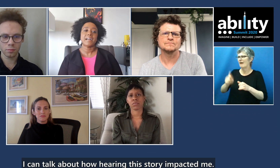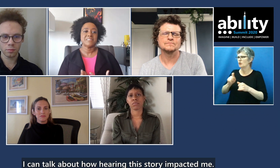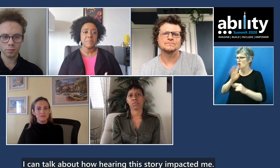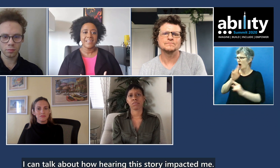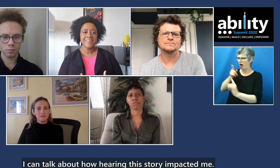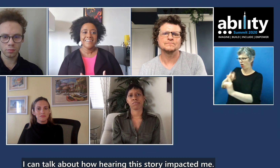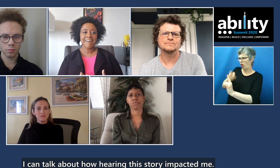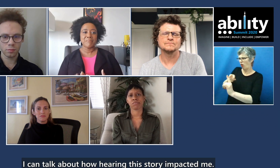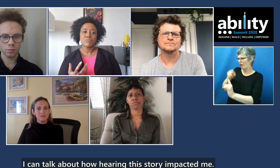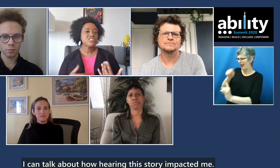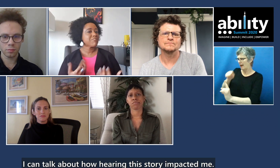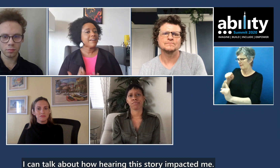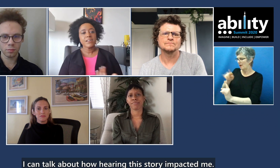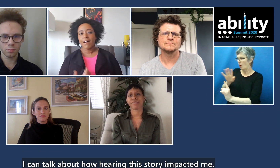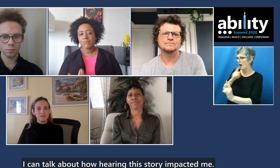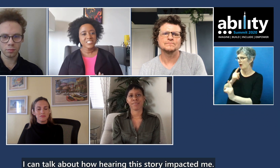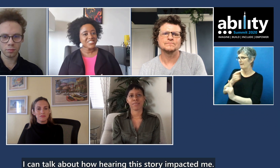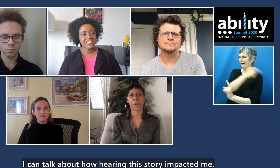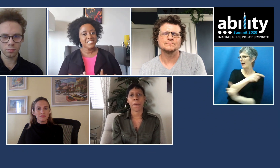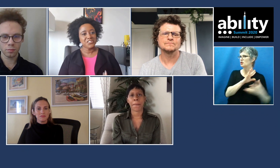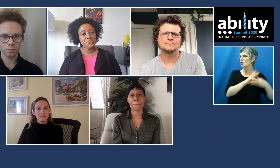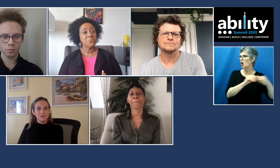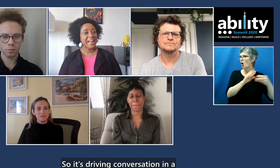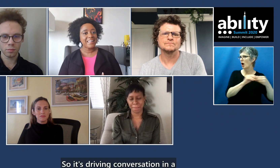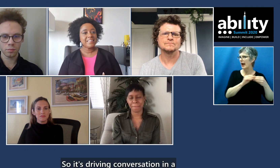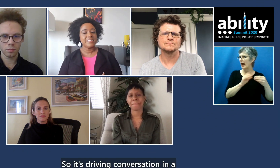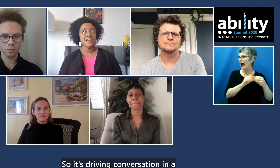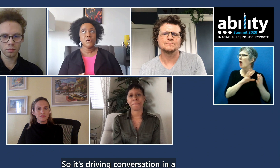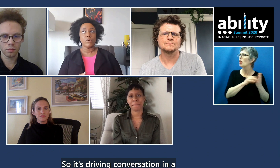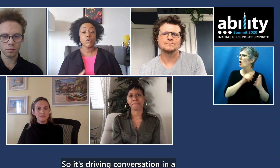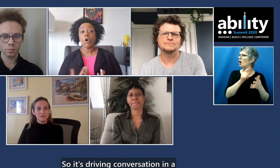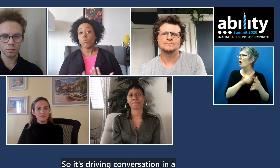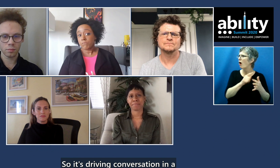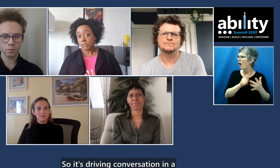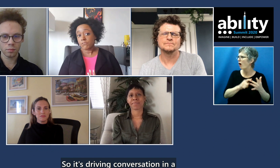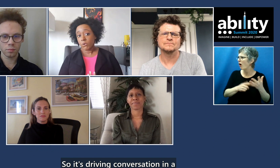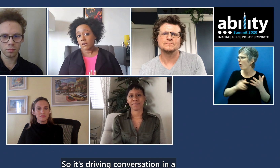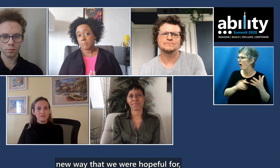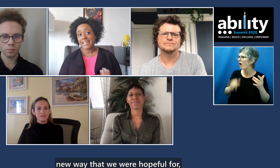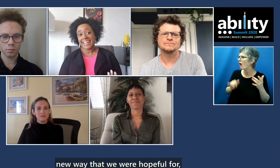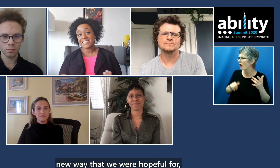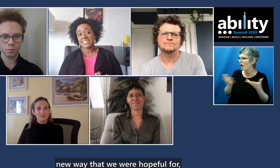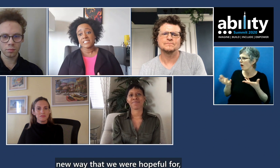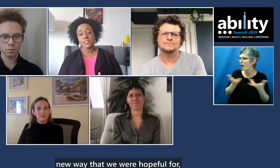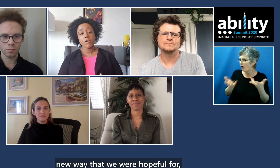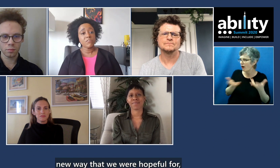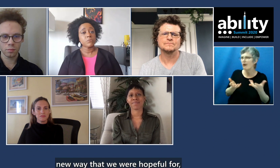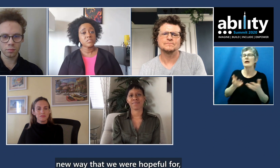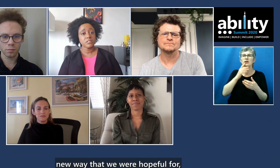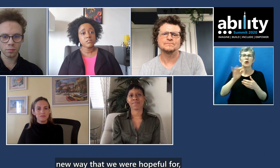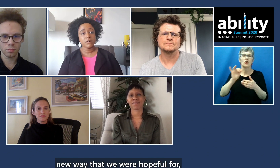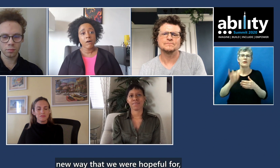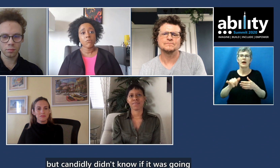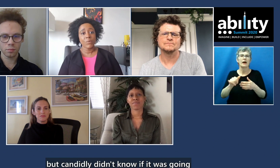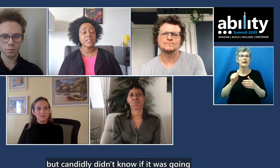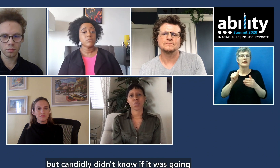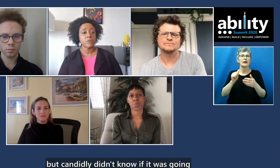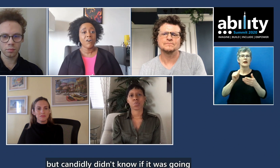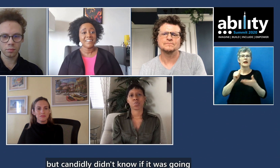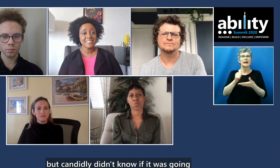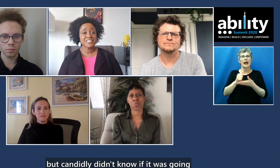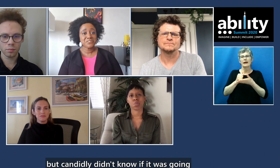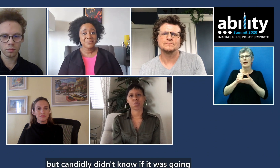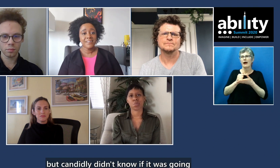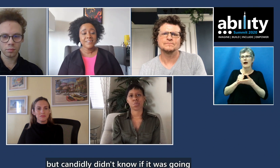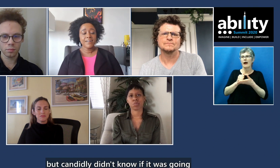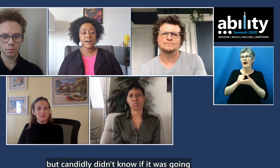story impacted me. So it's driving conversation in a new way that we were hopeful for, but candidly didn't know if it was going to turn out the way that